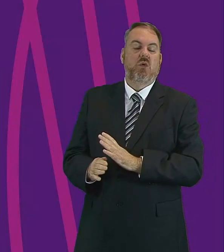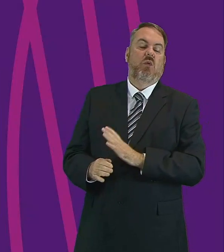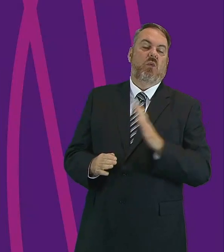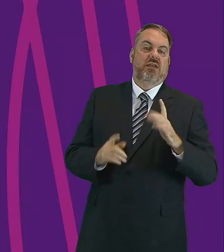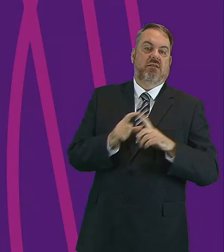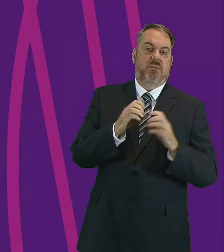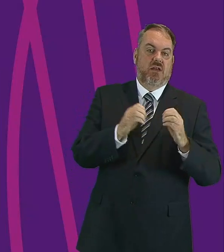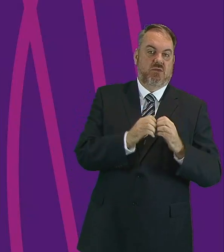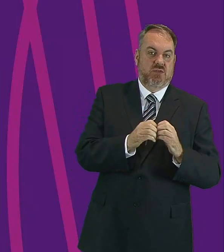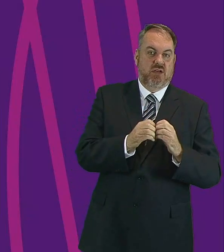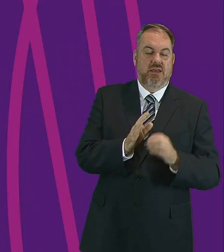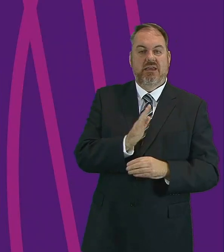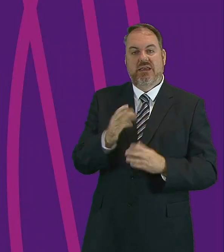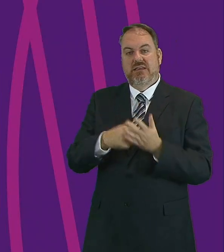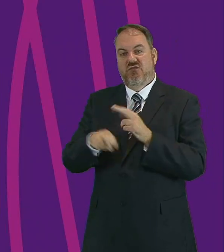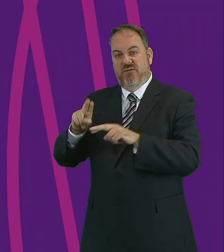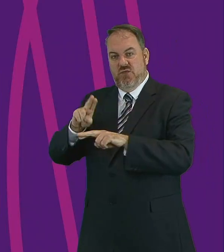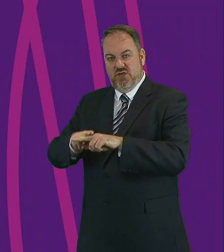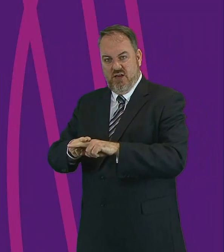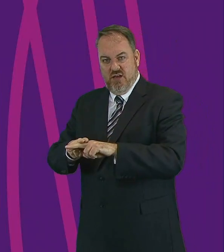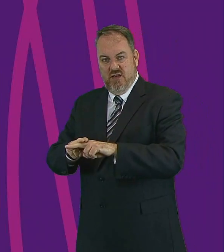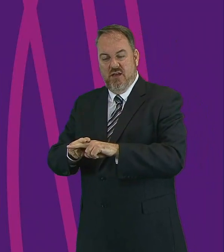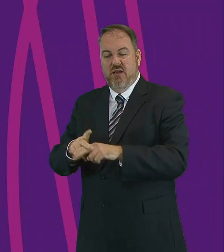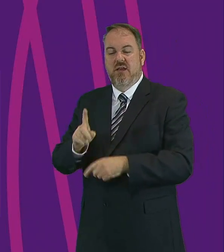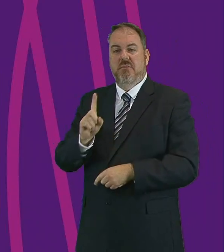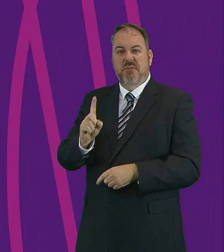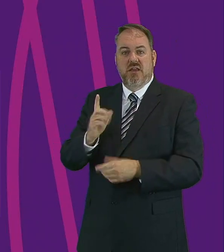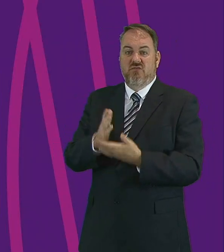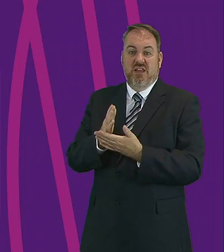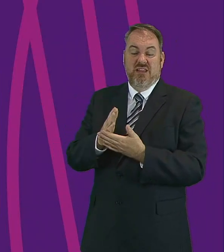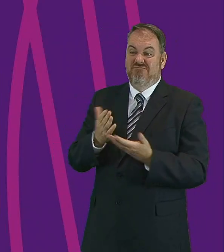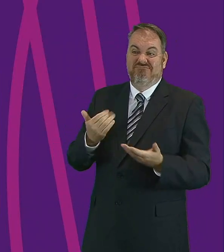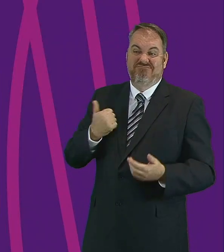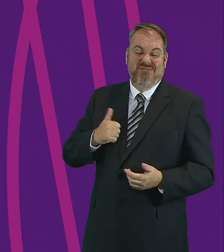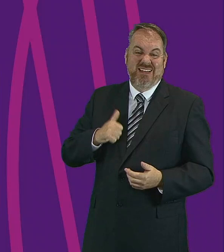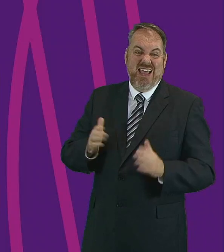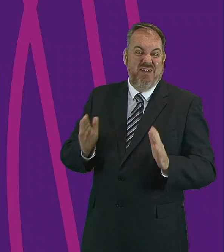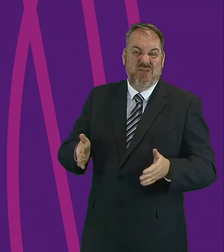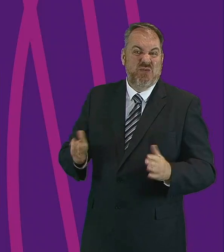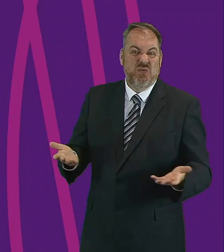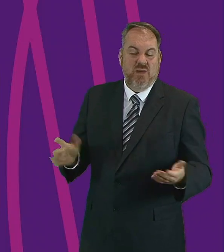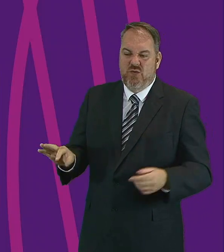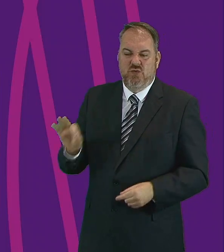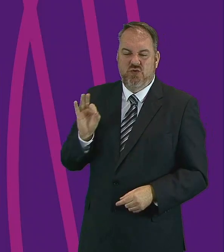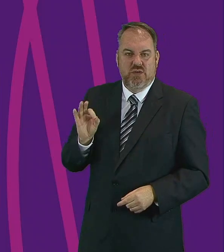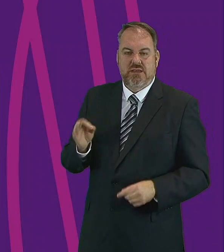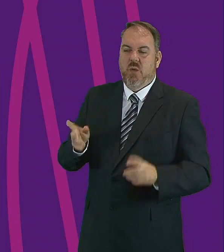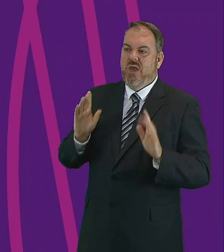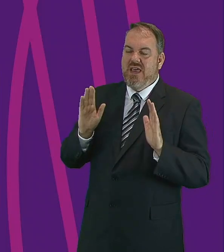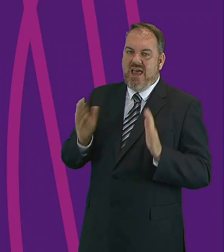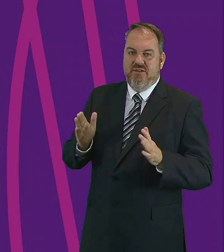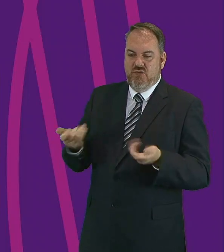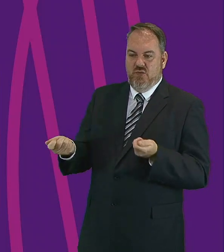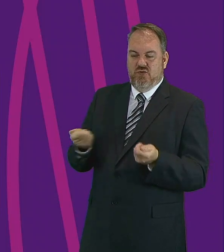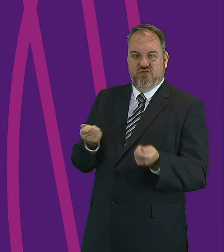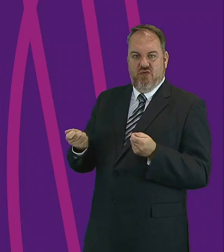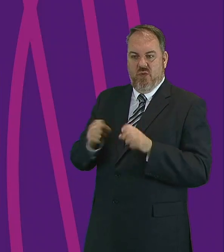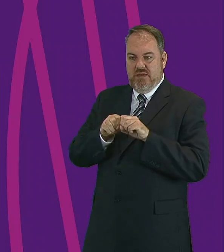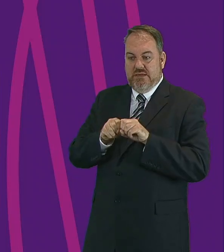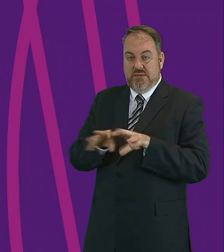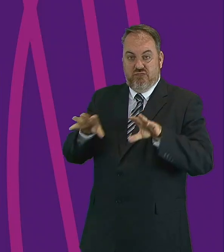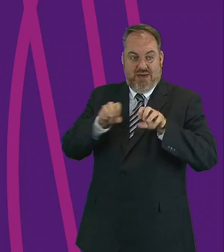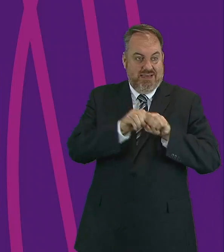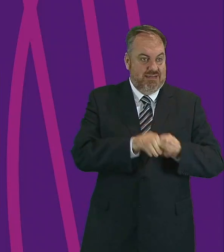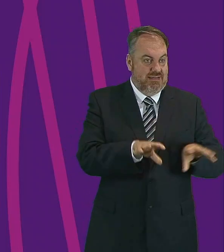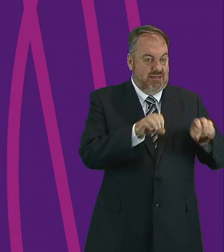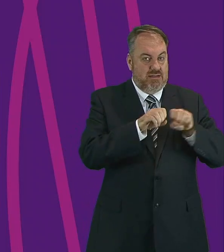Renfrewshire, we know this is necessary. We know this is necessary if we're going to stop local outbreaks as rapidly